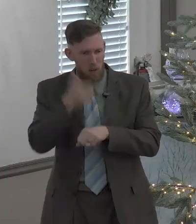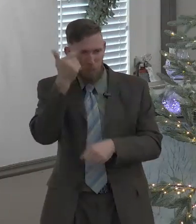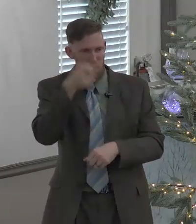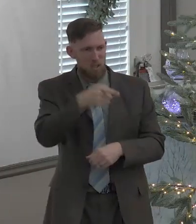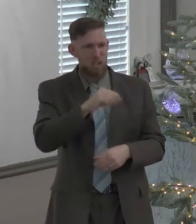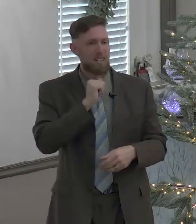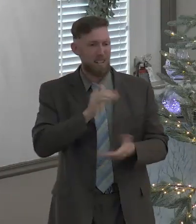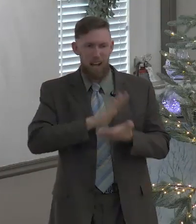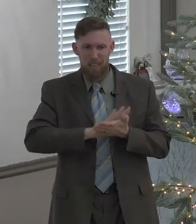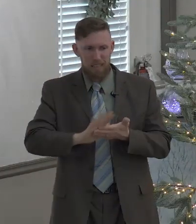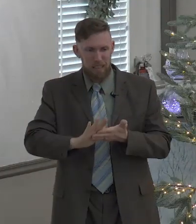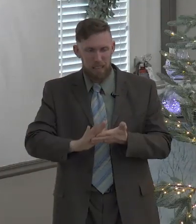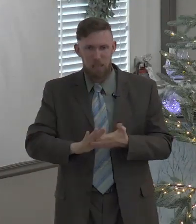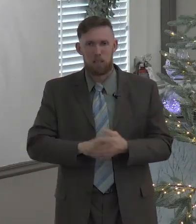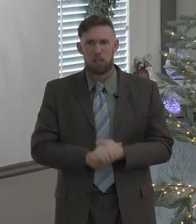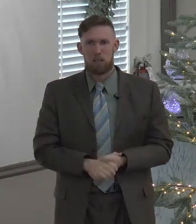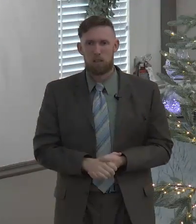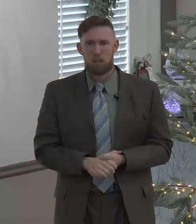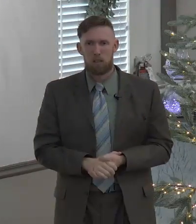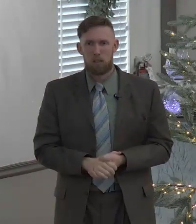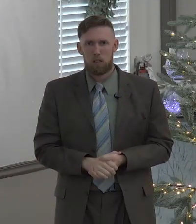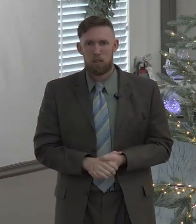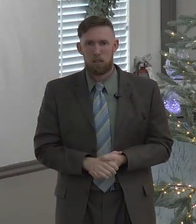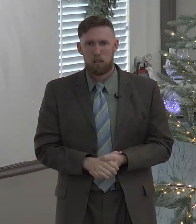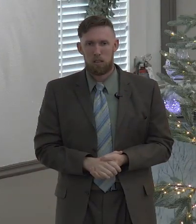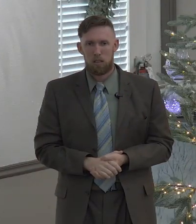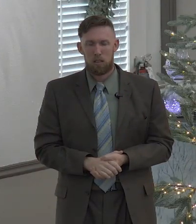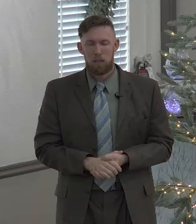We won't even let her in the synagogue.